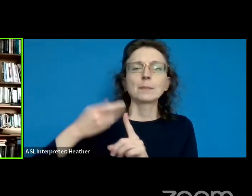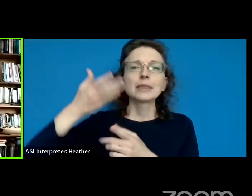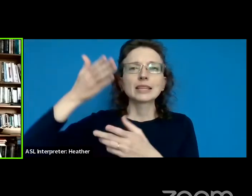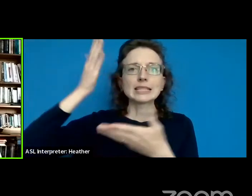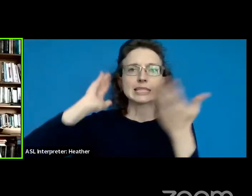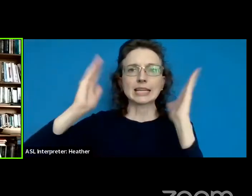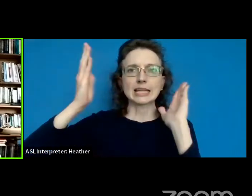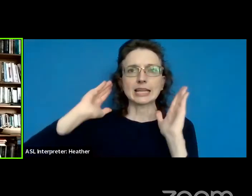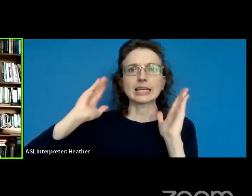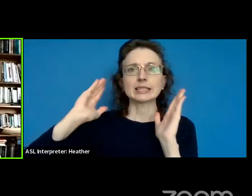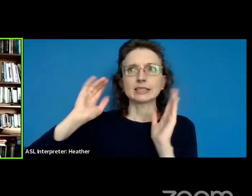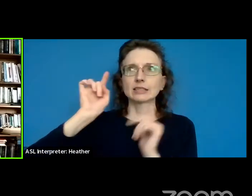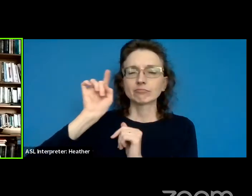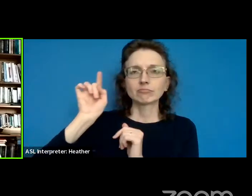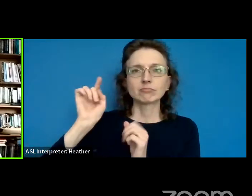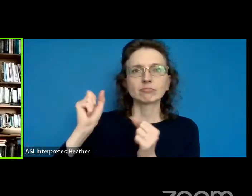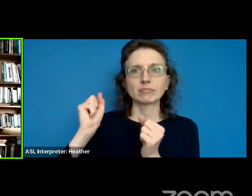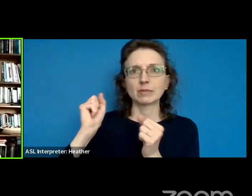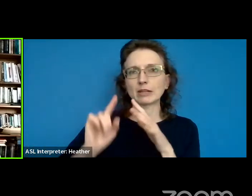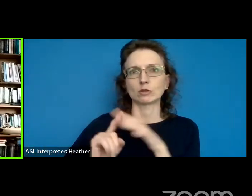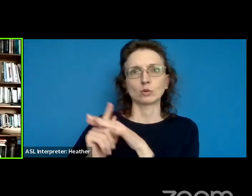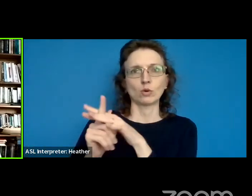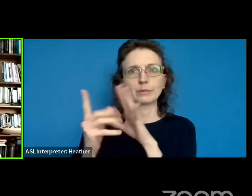deities that are in these stories.